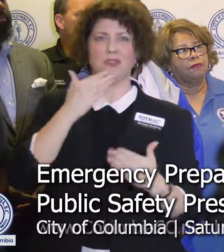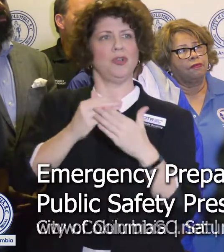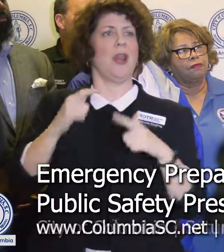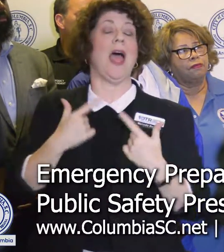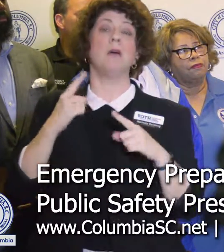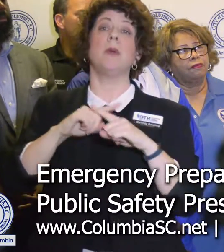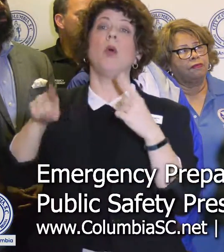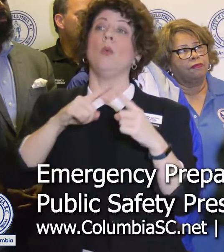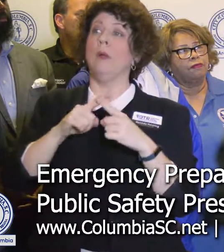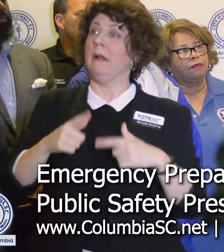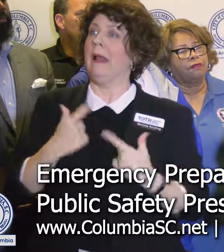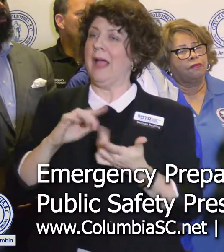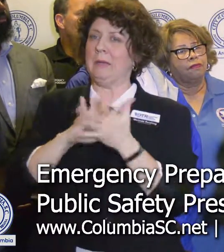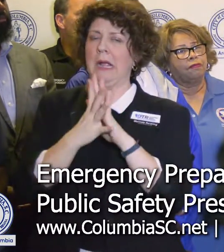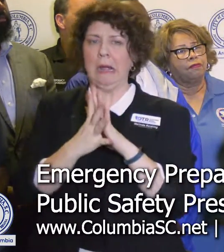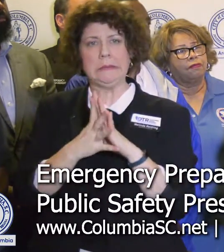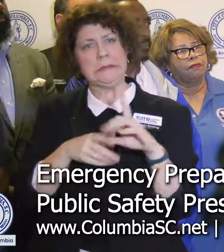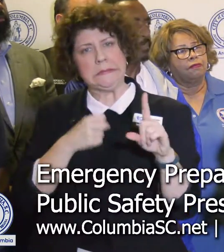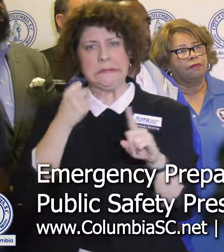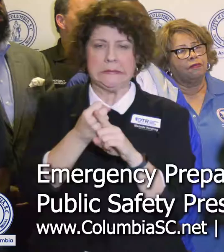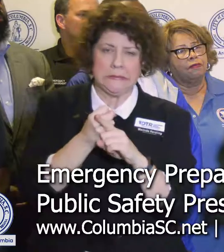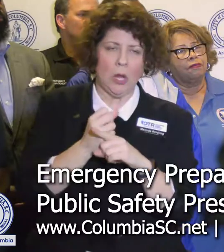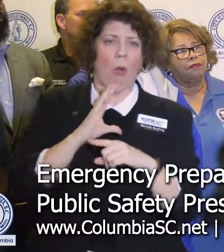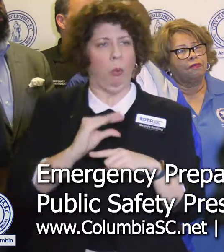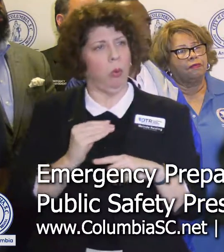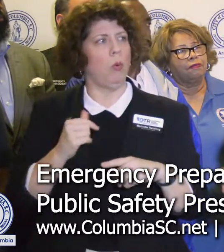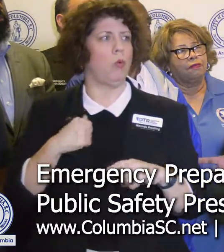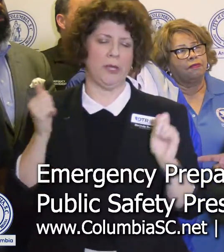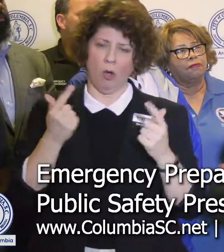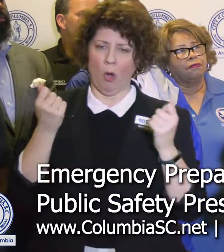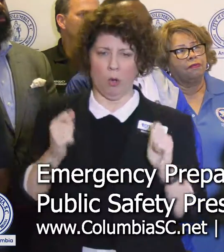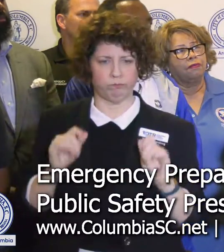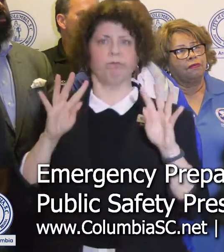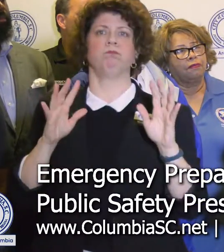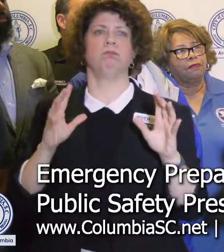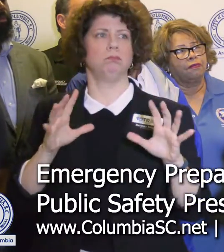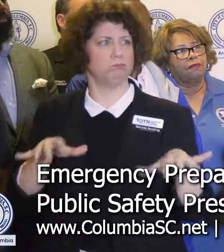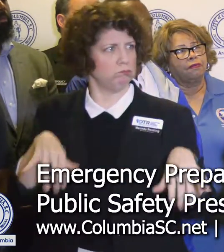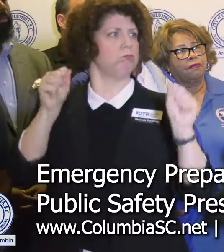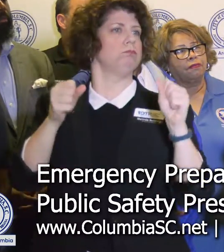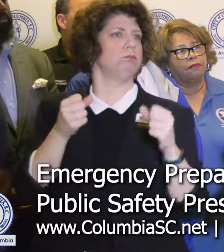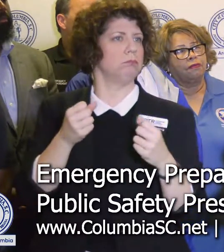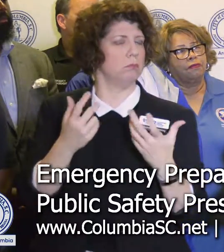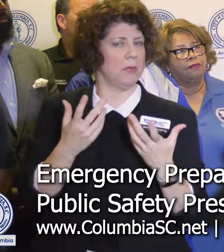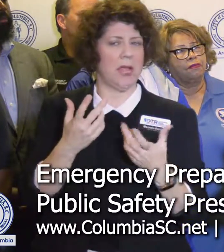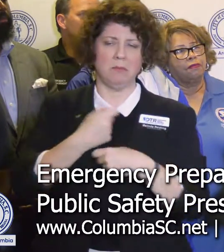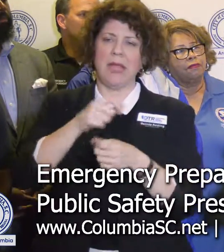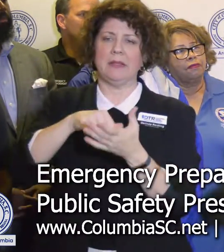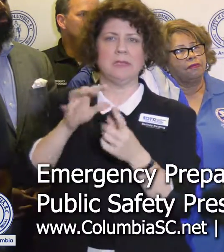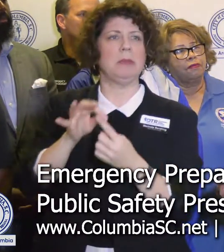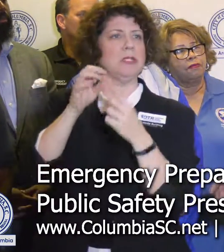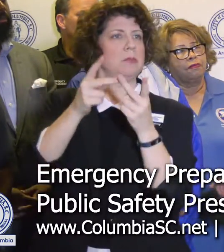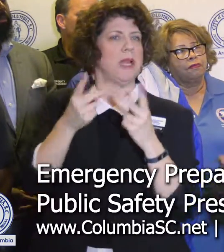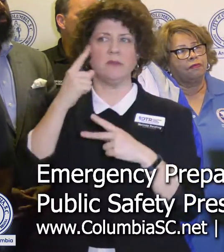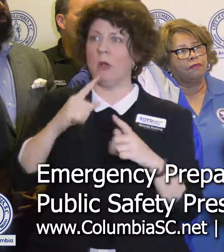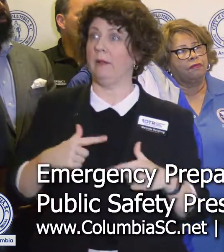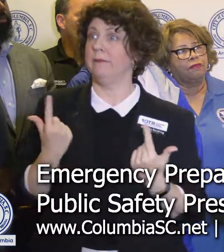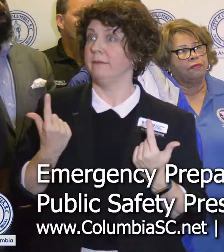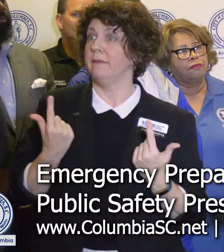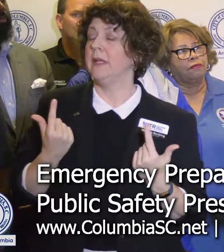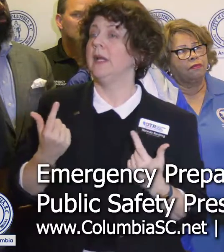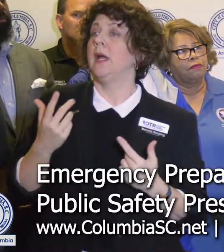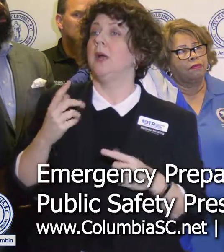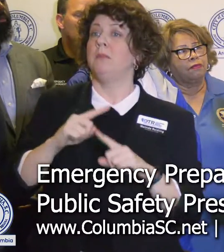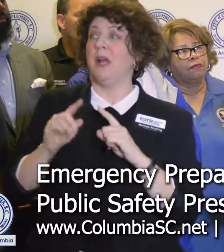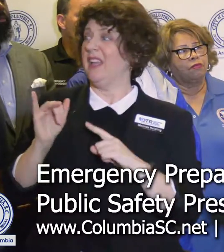rough, we all step up. We all step up, and thankful for these men and women who make this place a special place to live. Unless someone